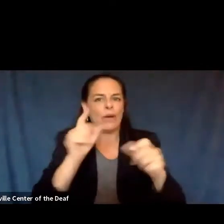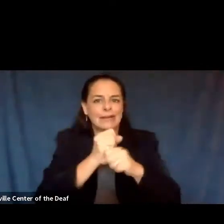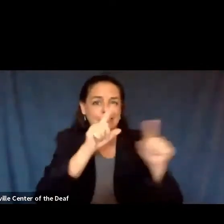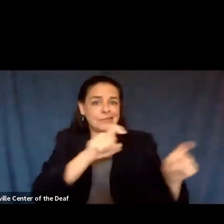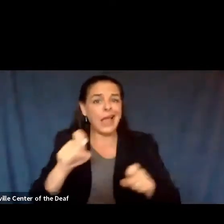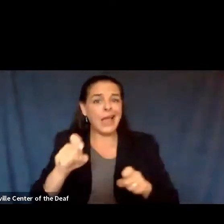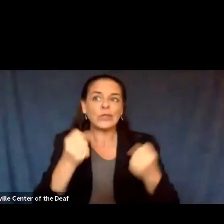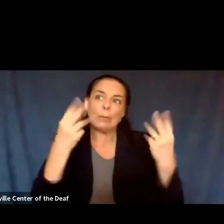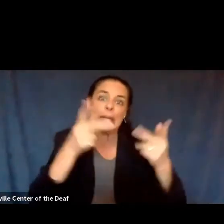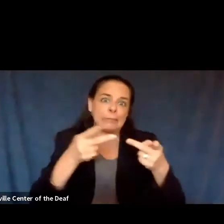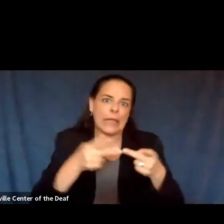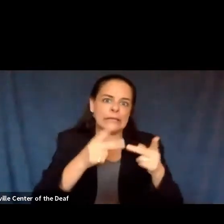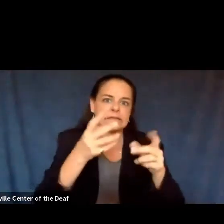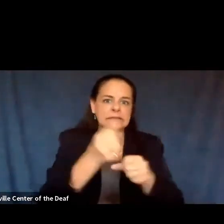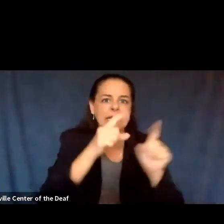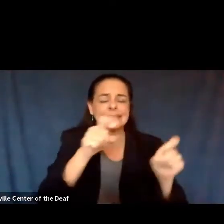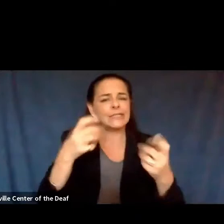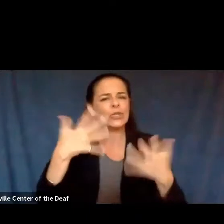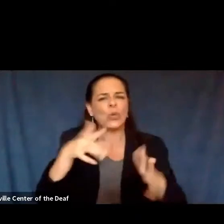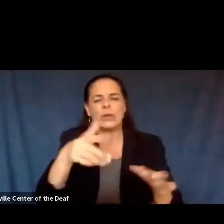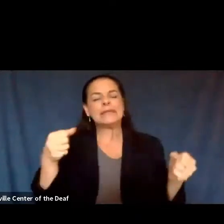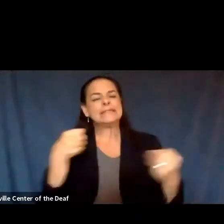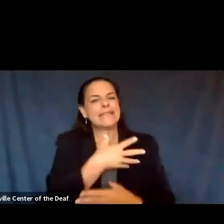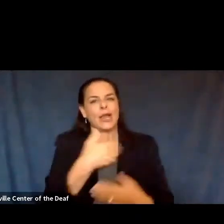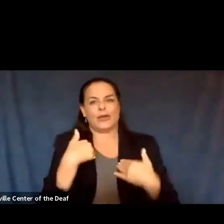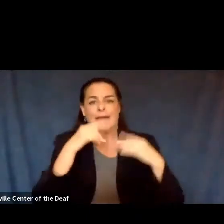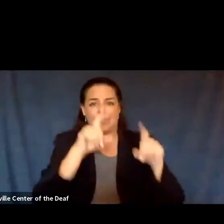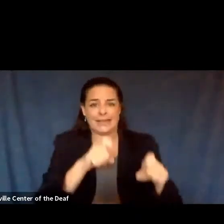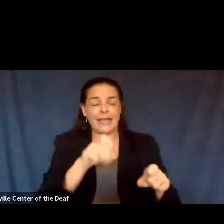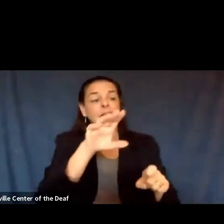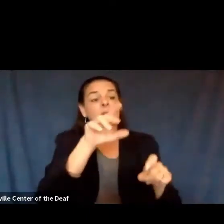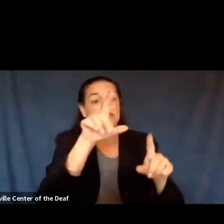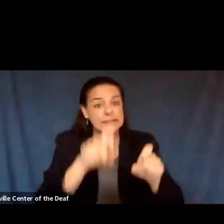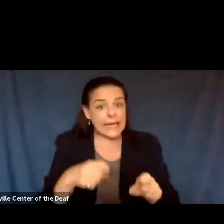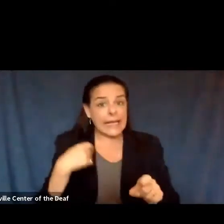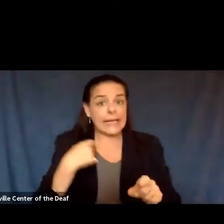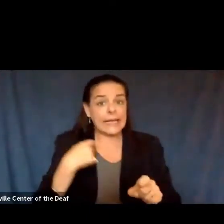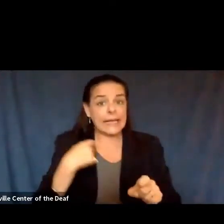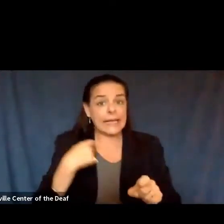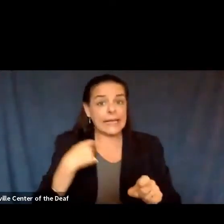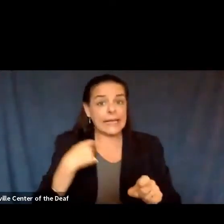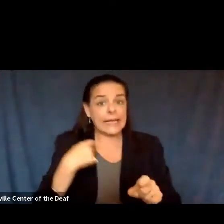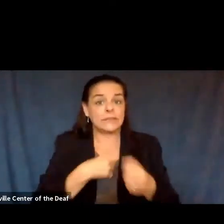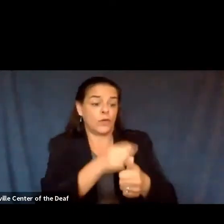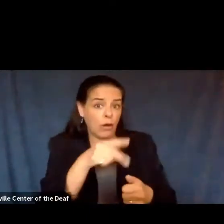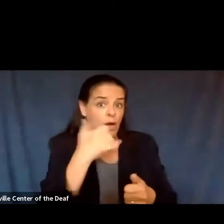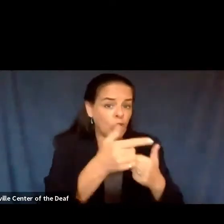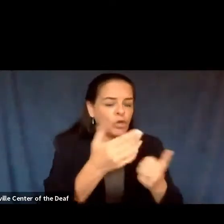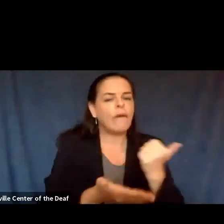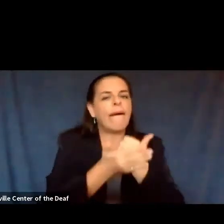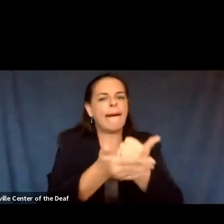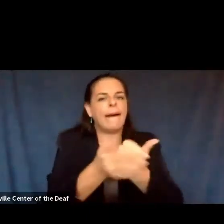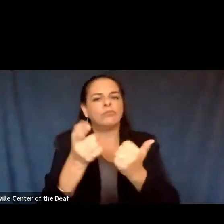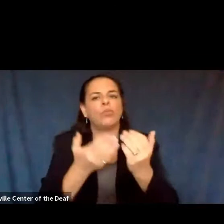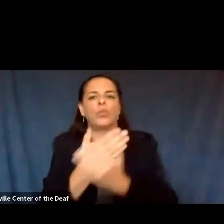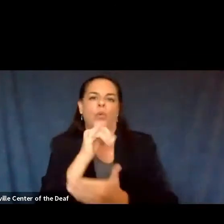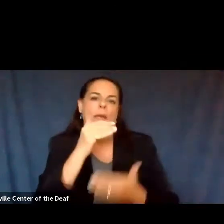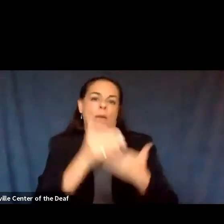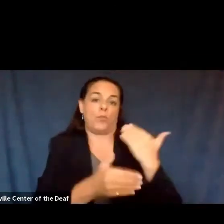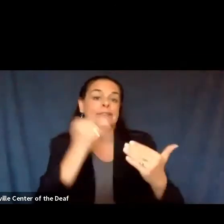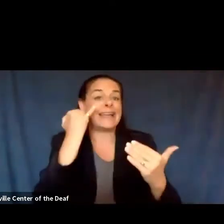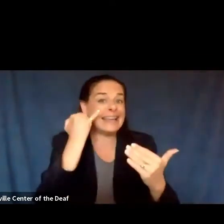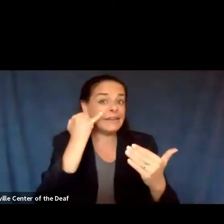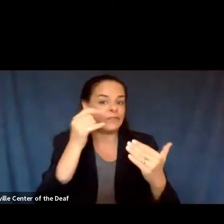you to be scared to get tested. We want you to do it, and we'll follow up with you and help you through the process if you were to test